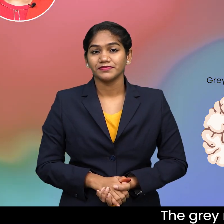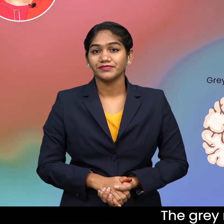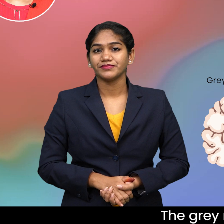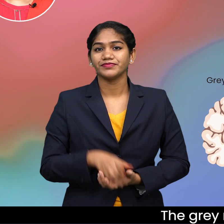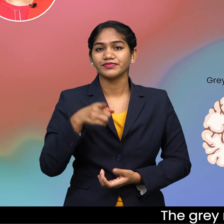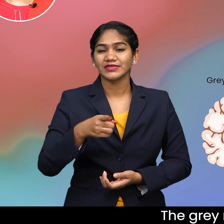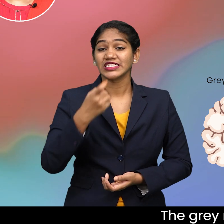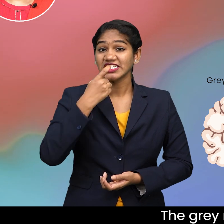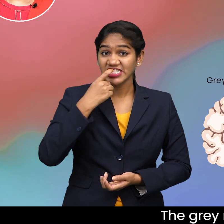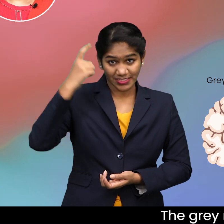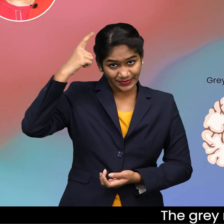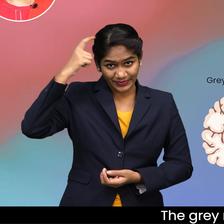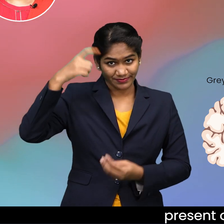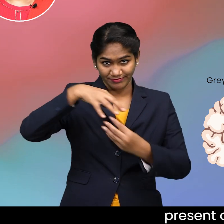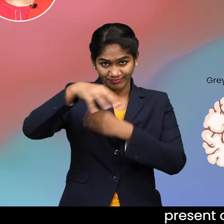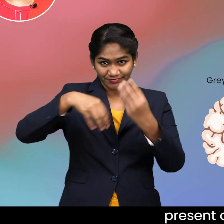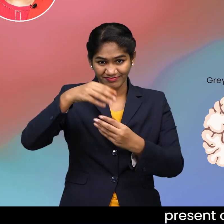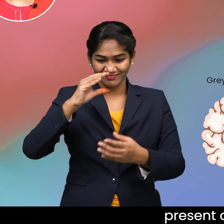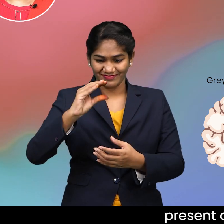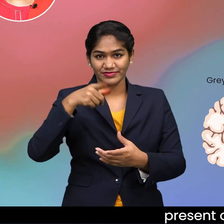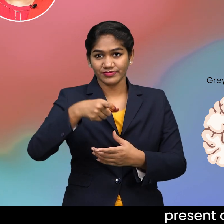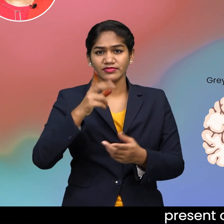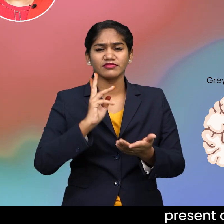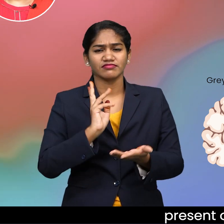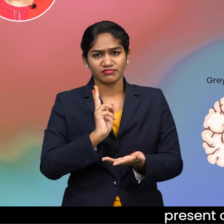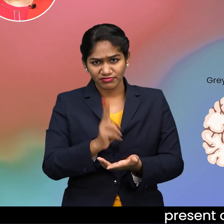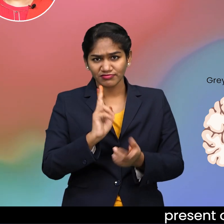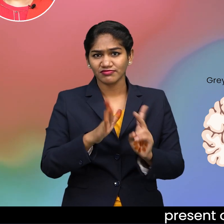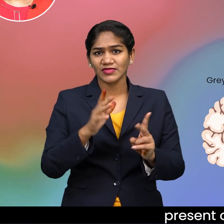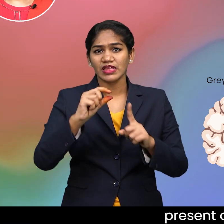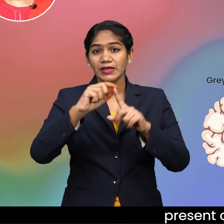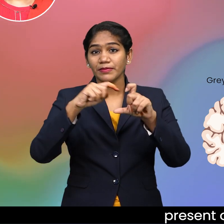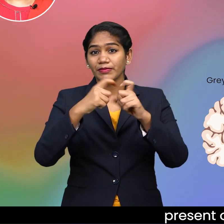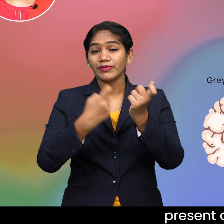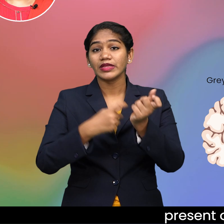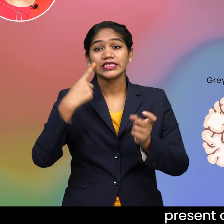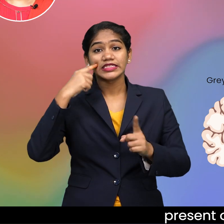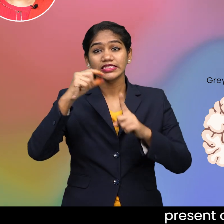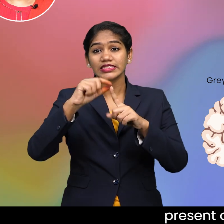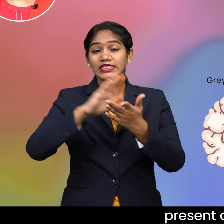The grey matter is usually present on the periphery,